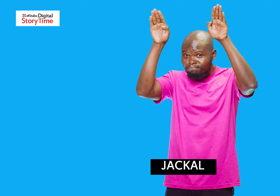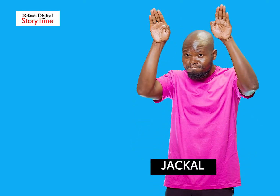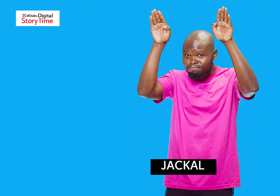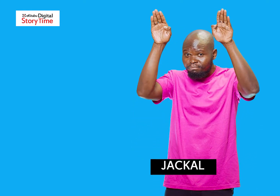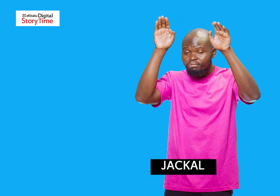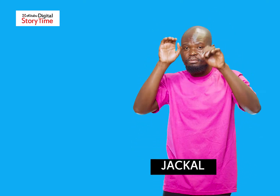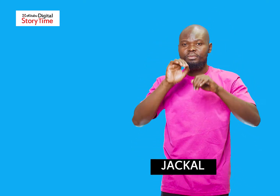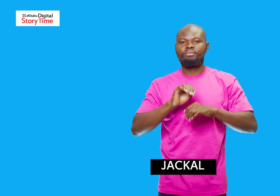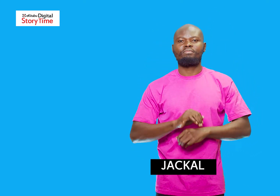Jackal.